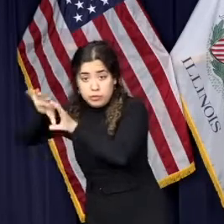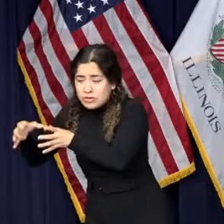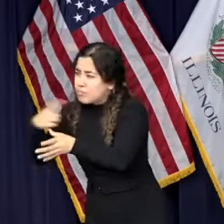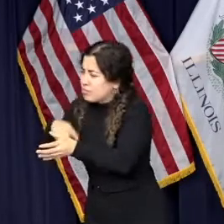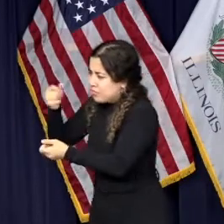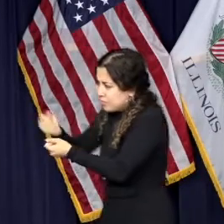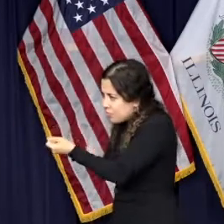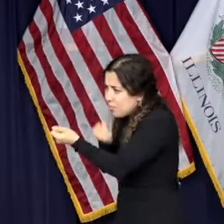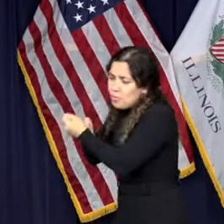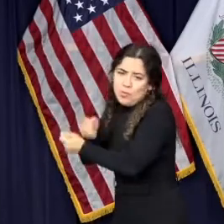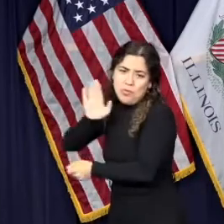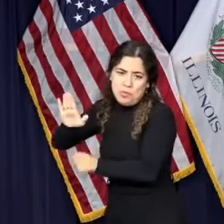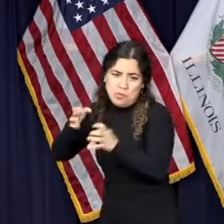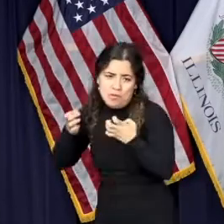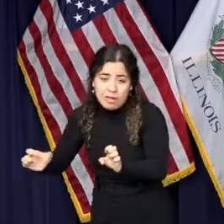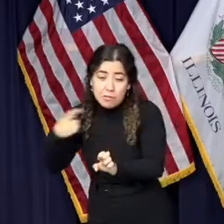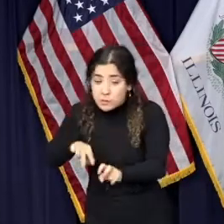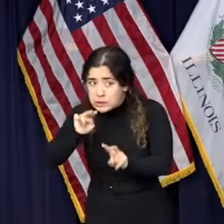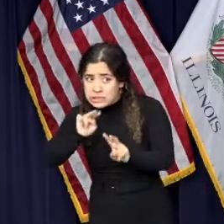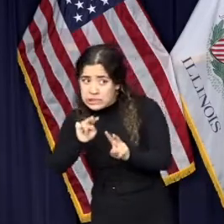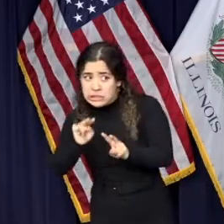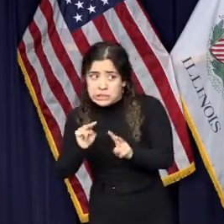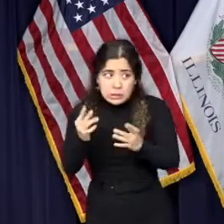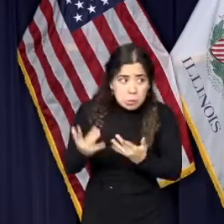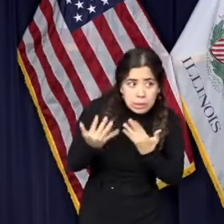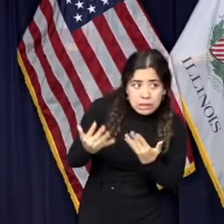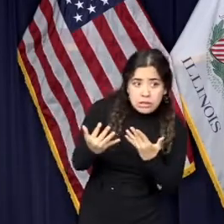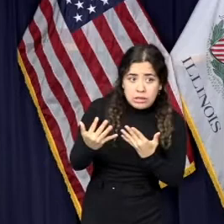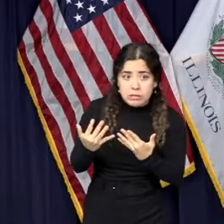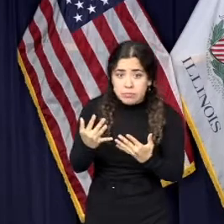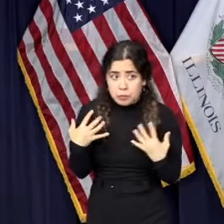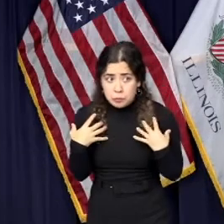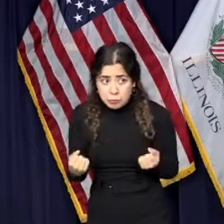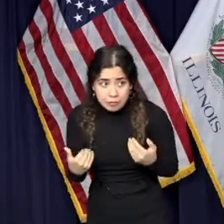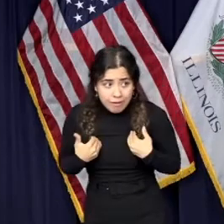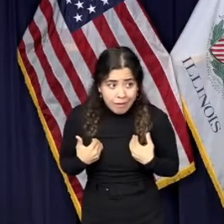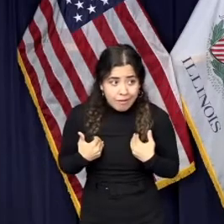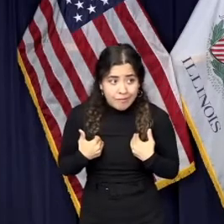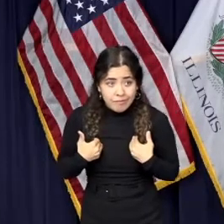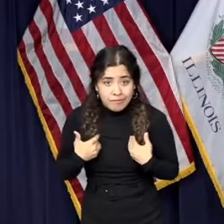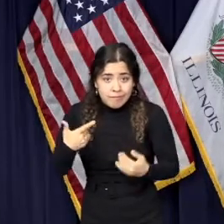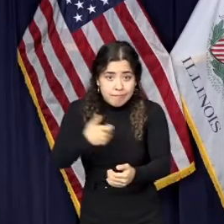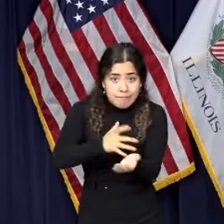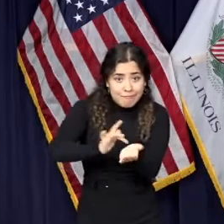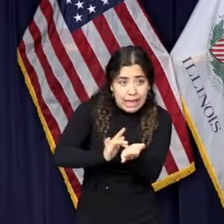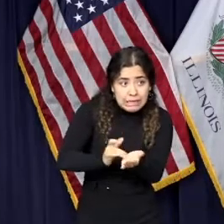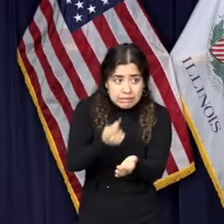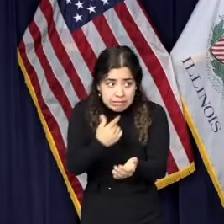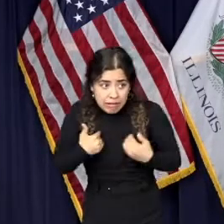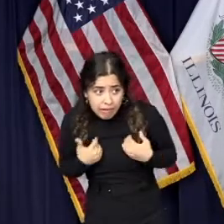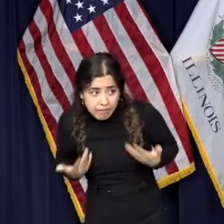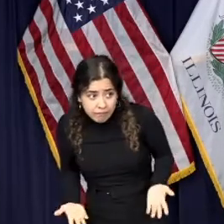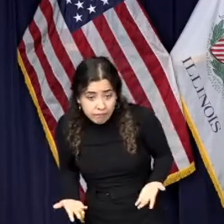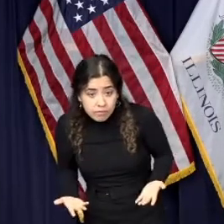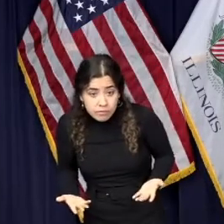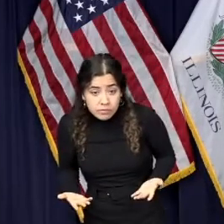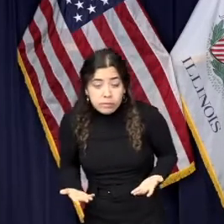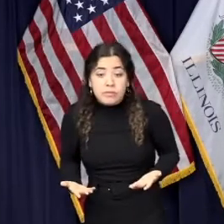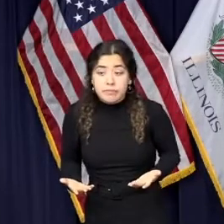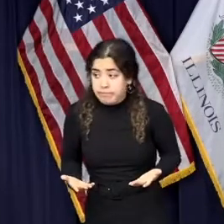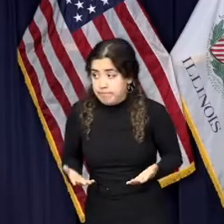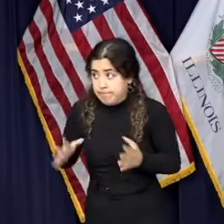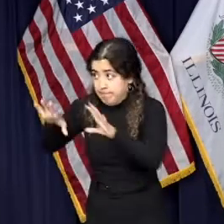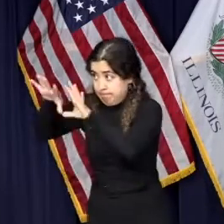efforts. We're waiting on you to figure out a cure and a vaccine. For the rest of us, there is still something that we can